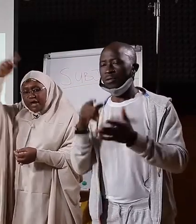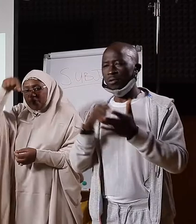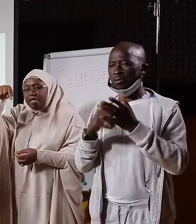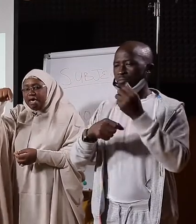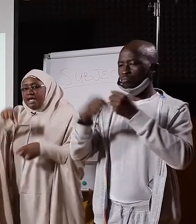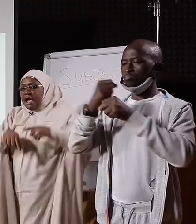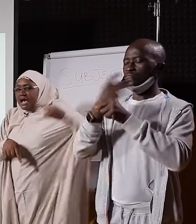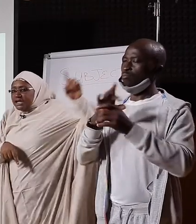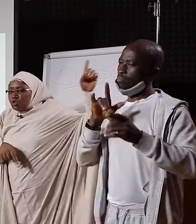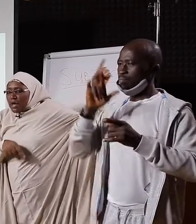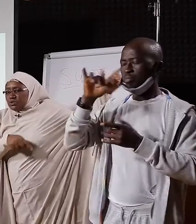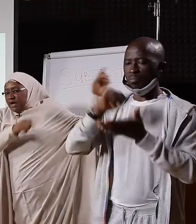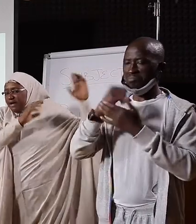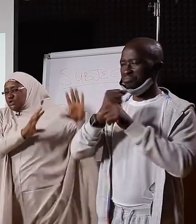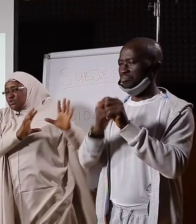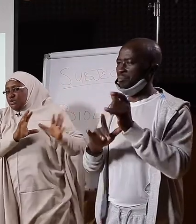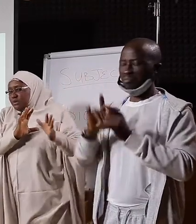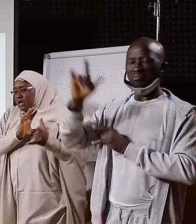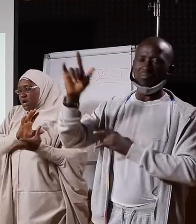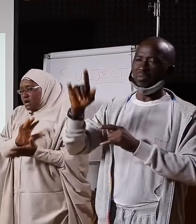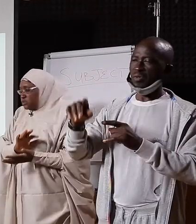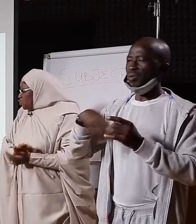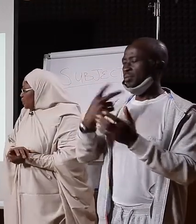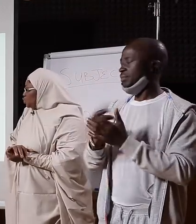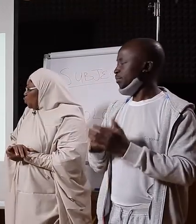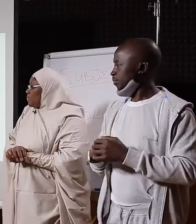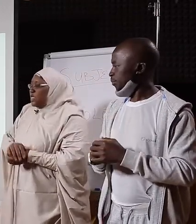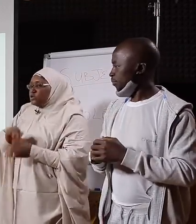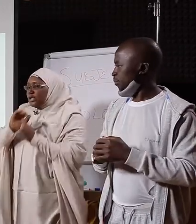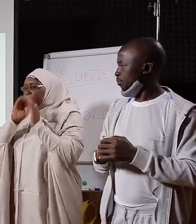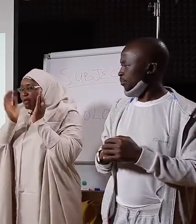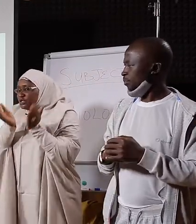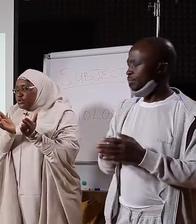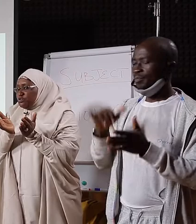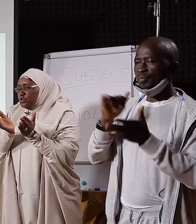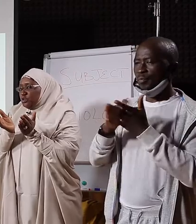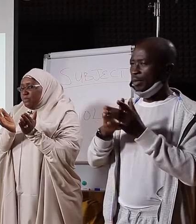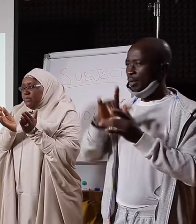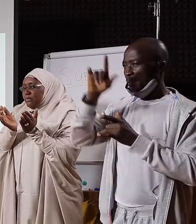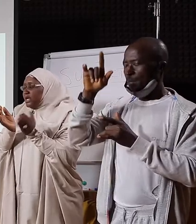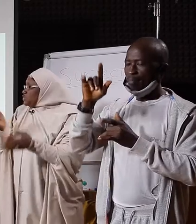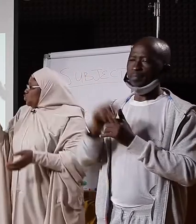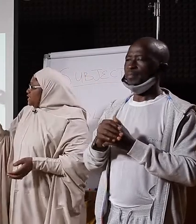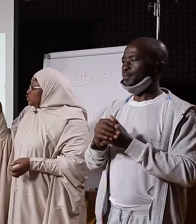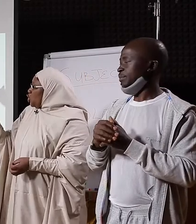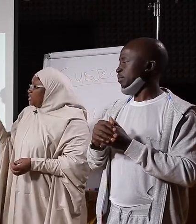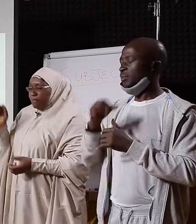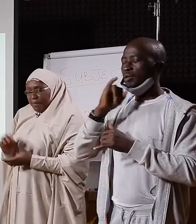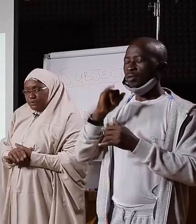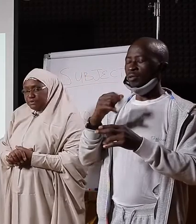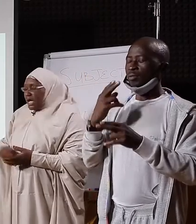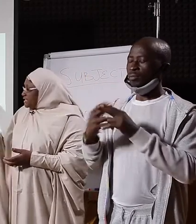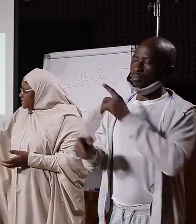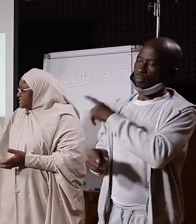cotton to fly on the air and reach wheresoever it is supposed to go. So that parachute structure is what is called